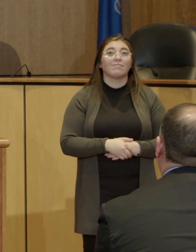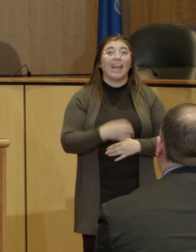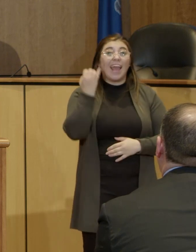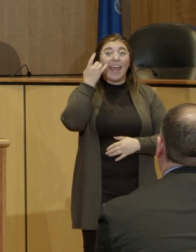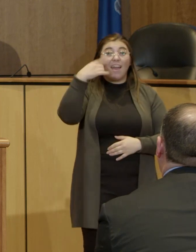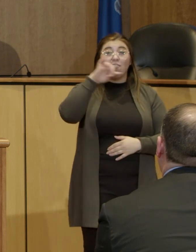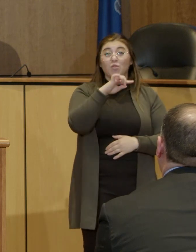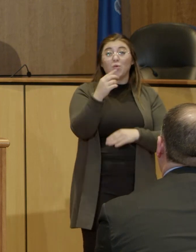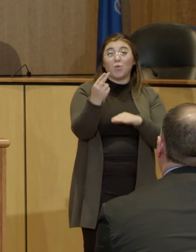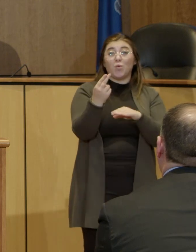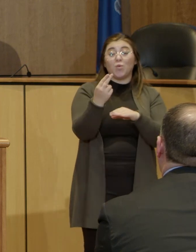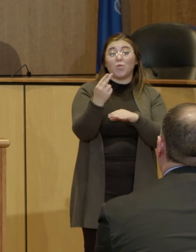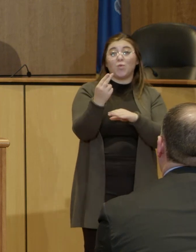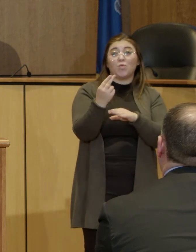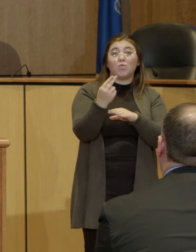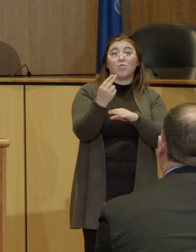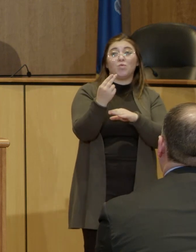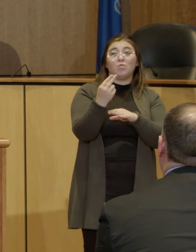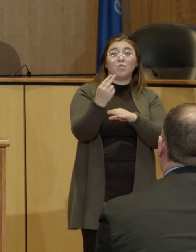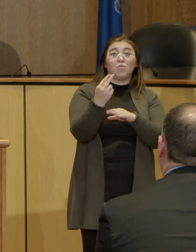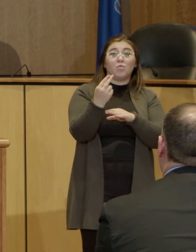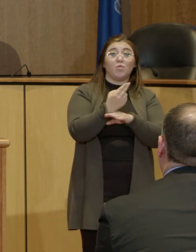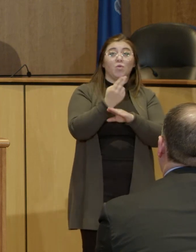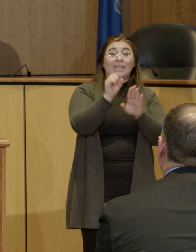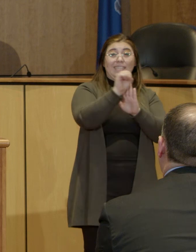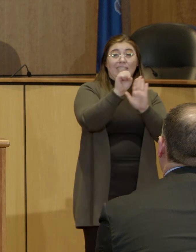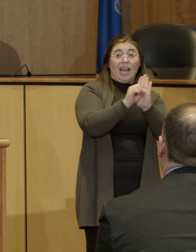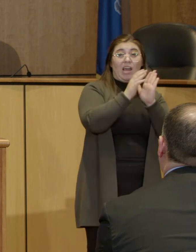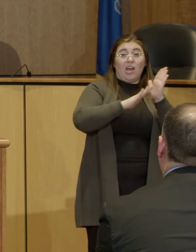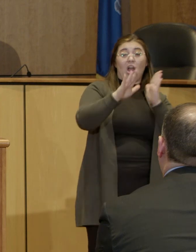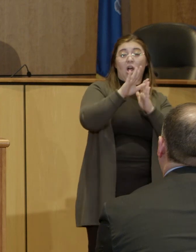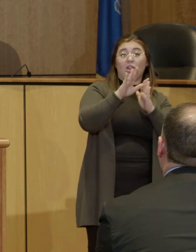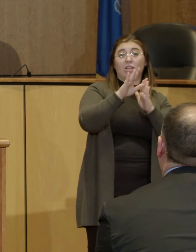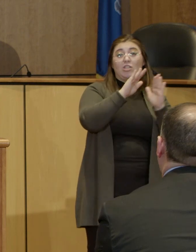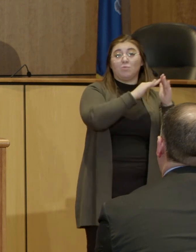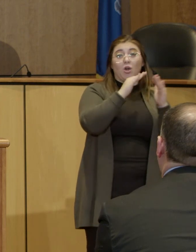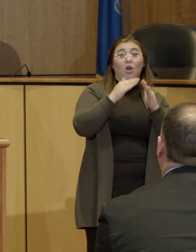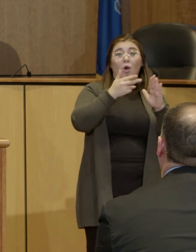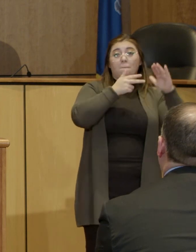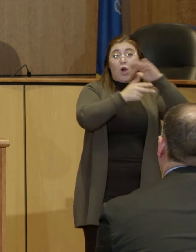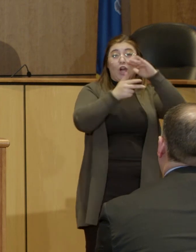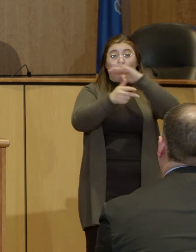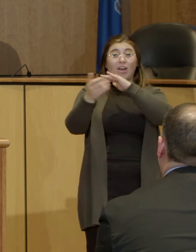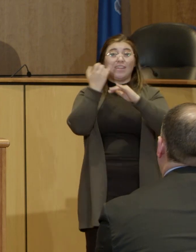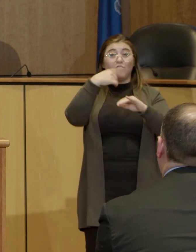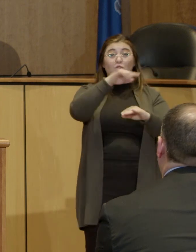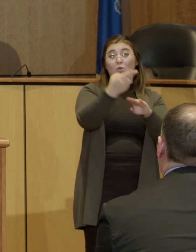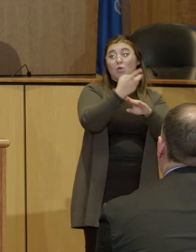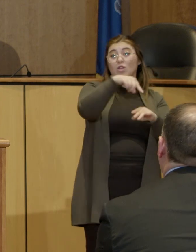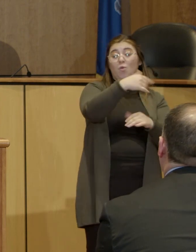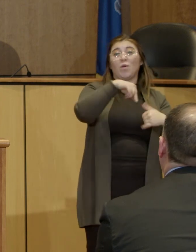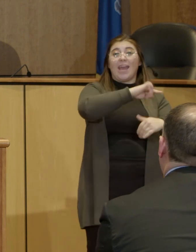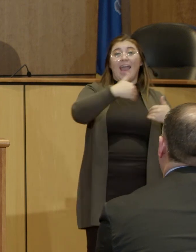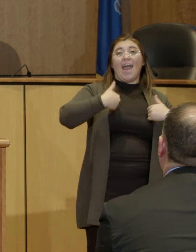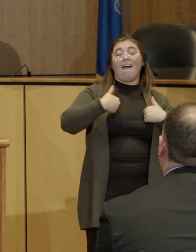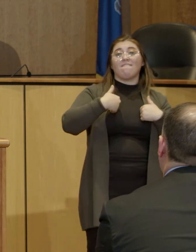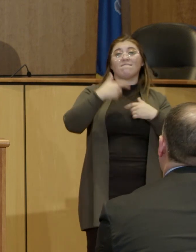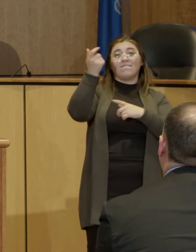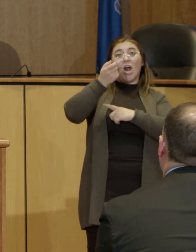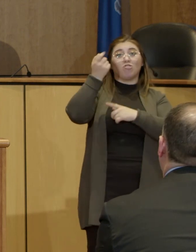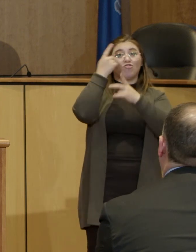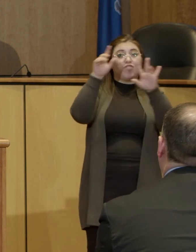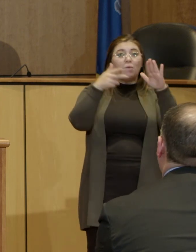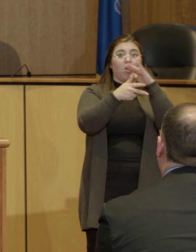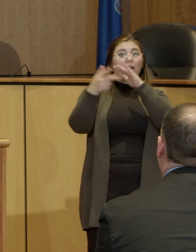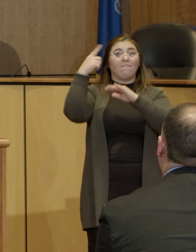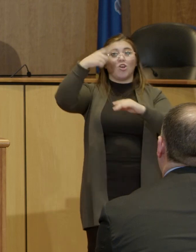If you utilized the State College Borough municipal parking garages, we do have vouchers for you,